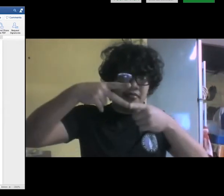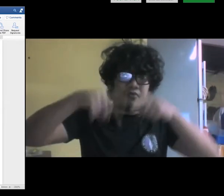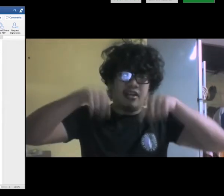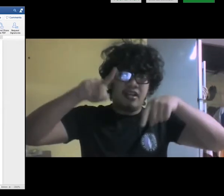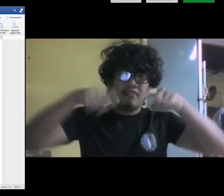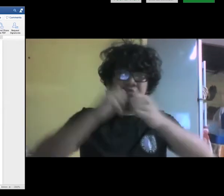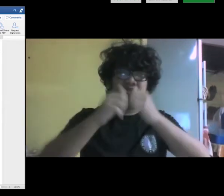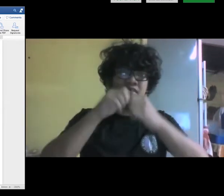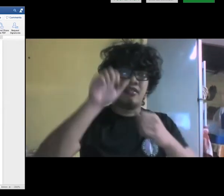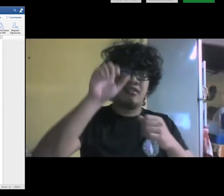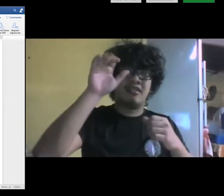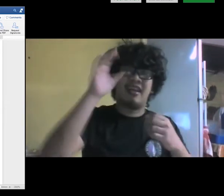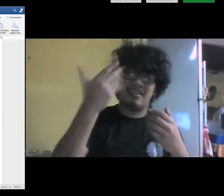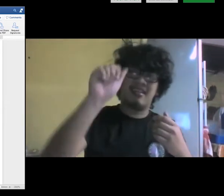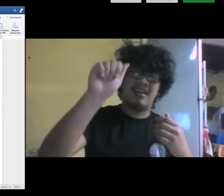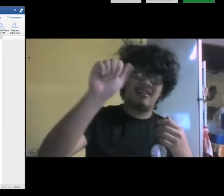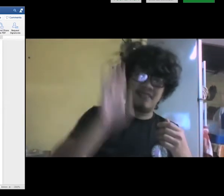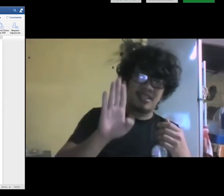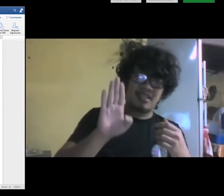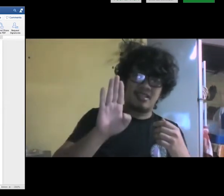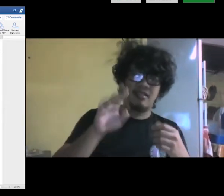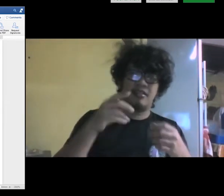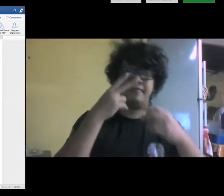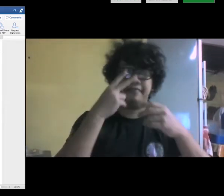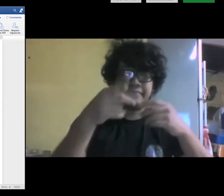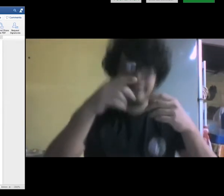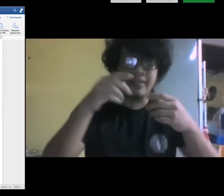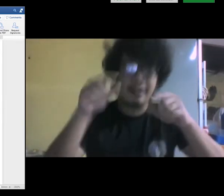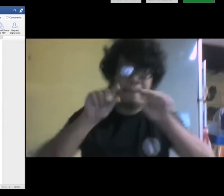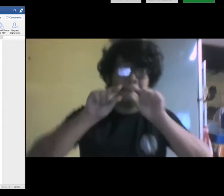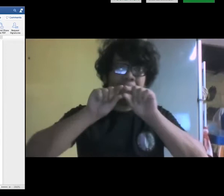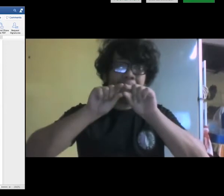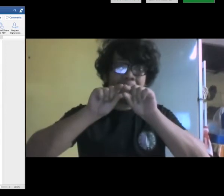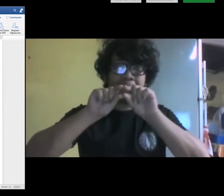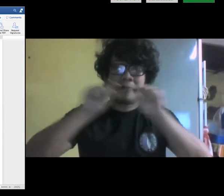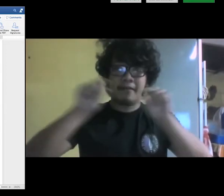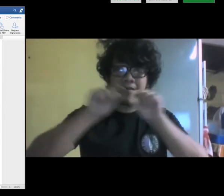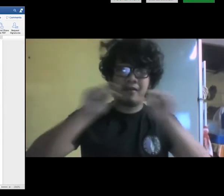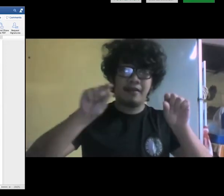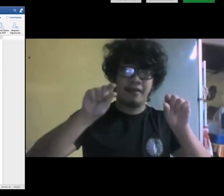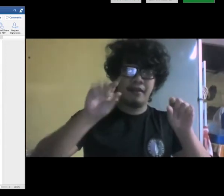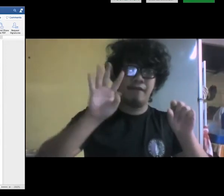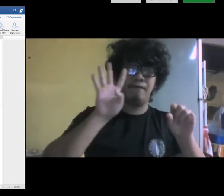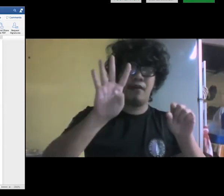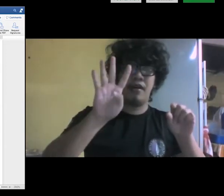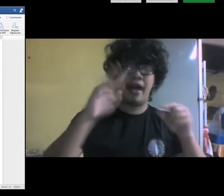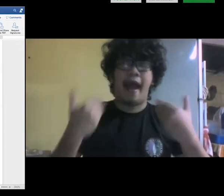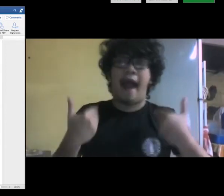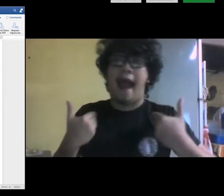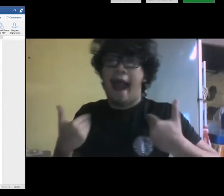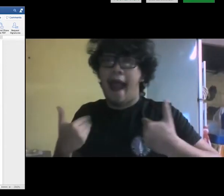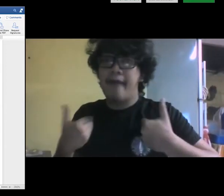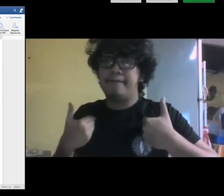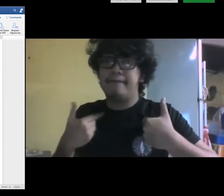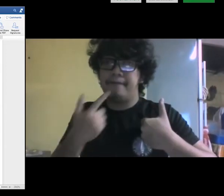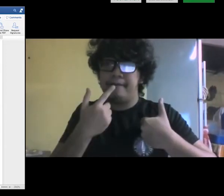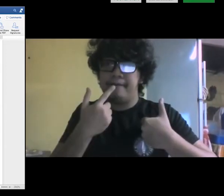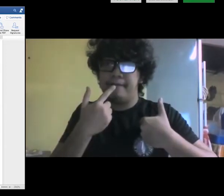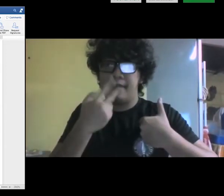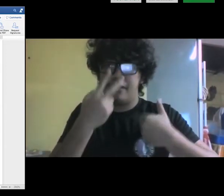Because there's a variant. Okay. And that's why we decided to show those 2